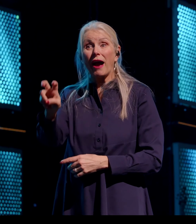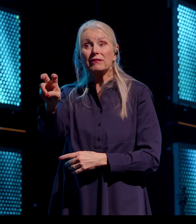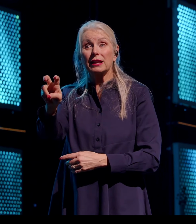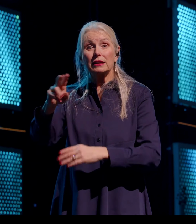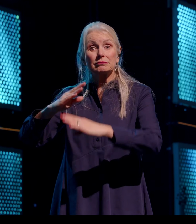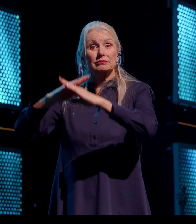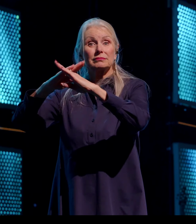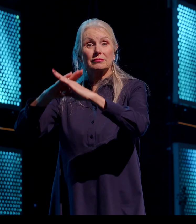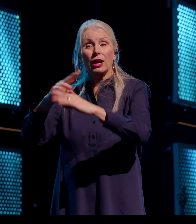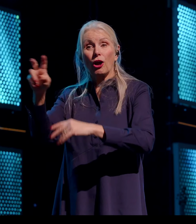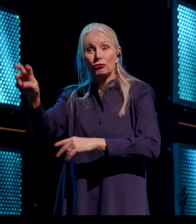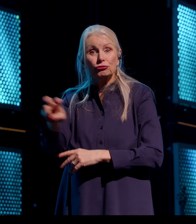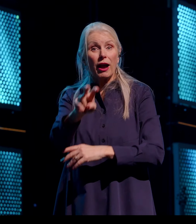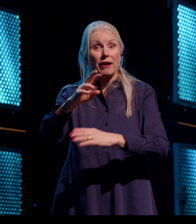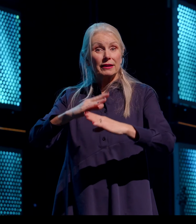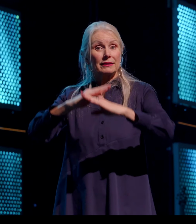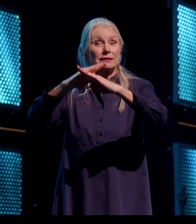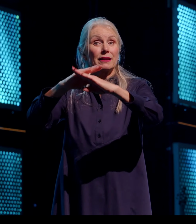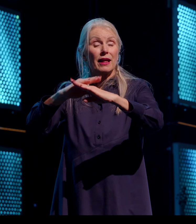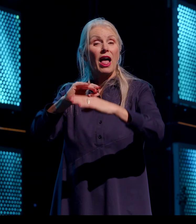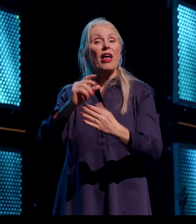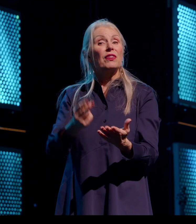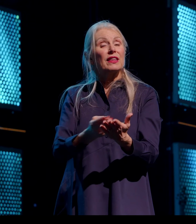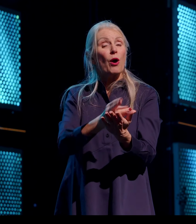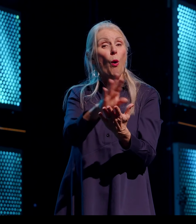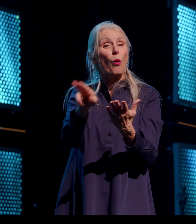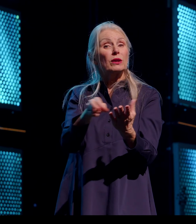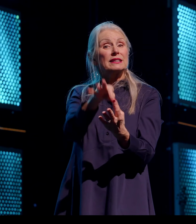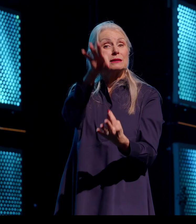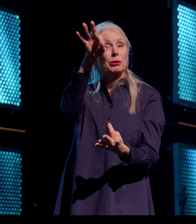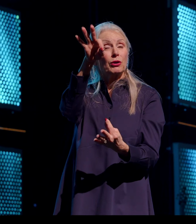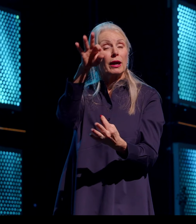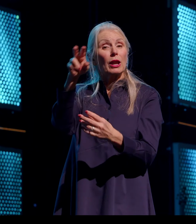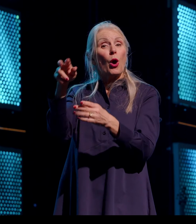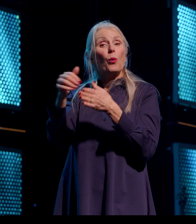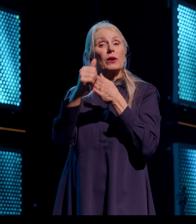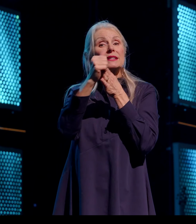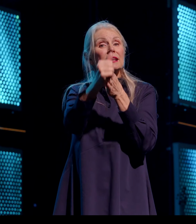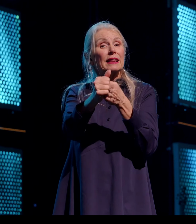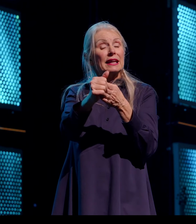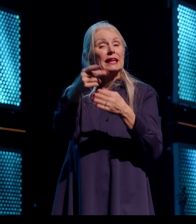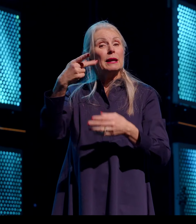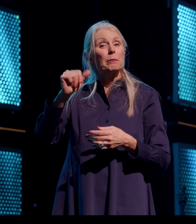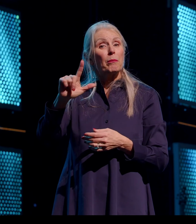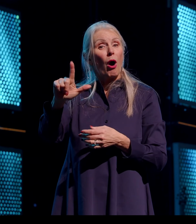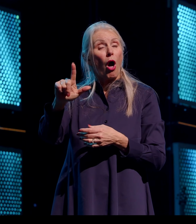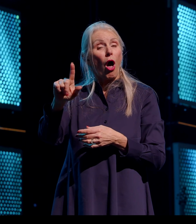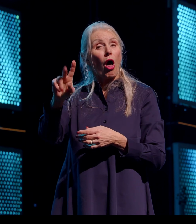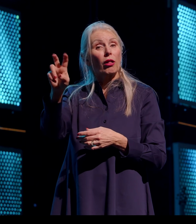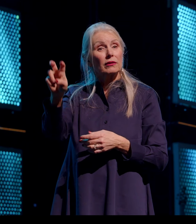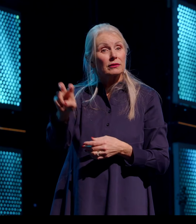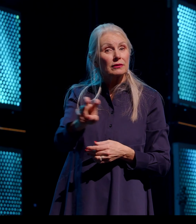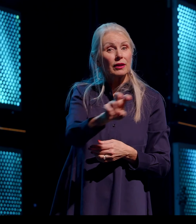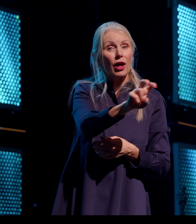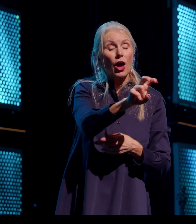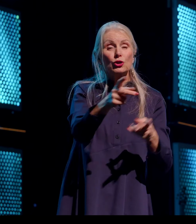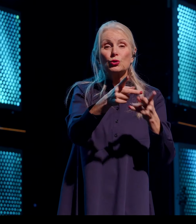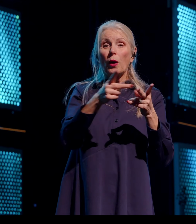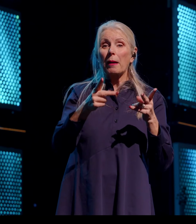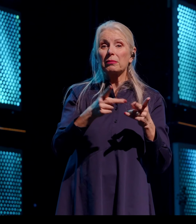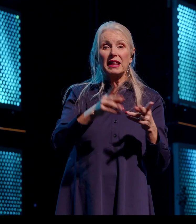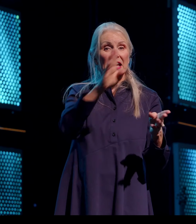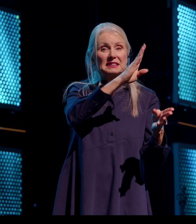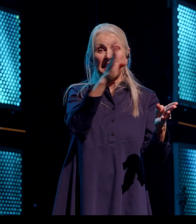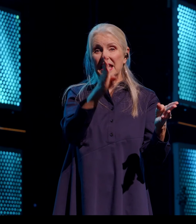God was going to lead Paul down a path that he had not considered. It was going to take a vision, a man